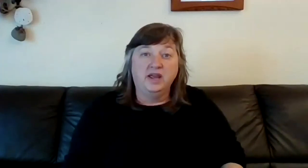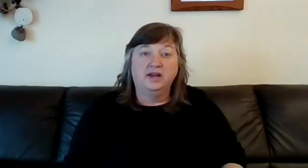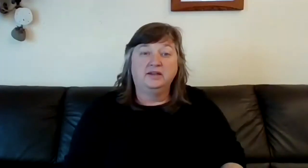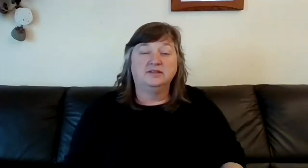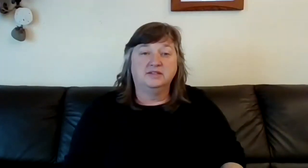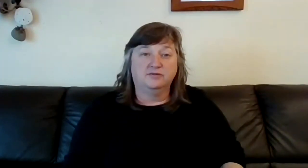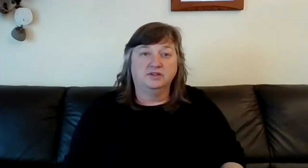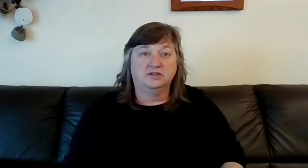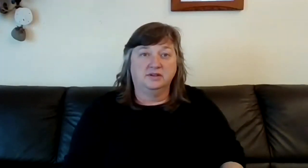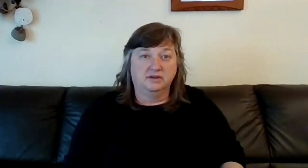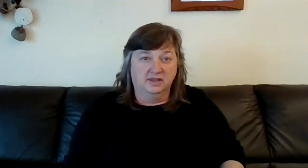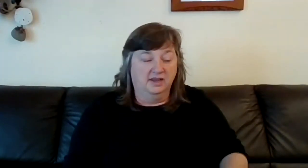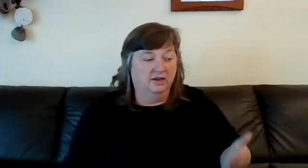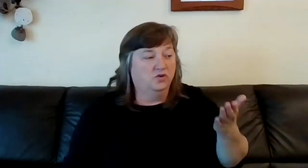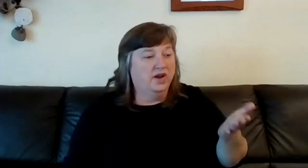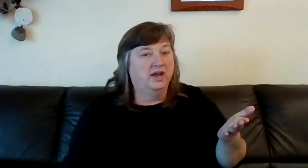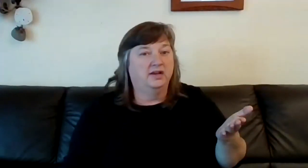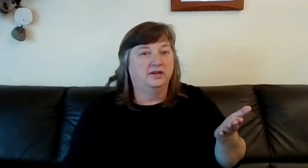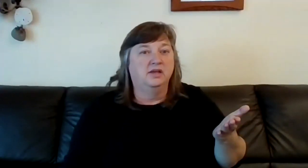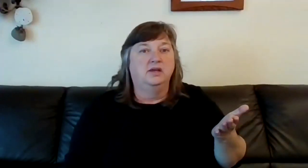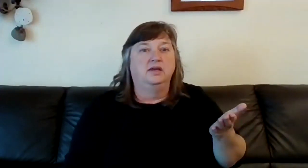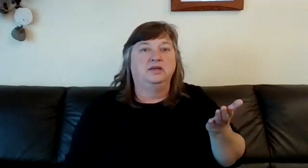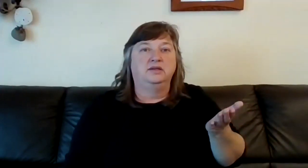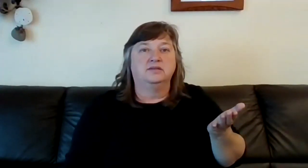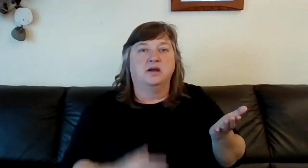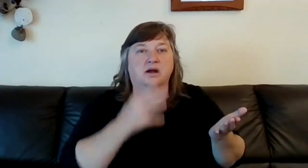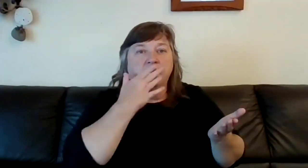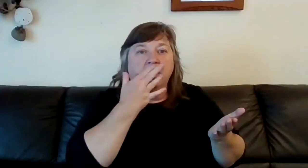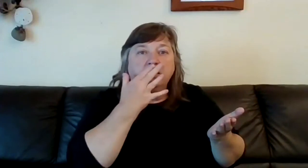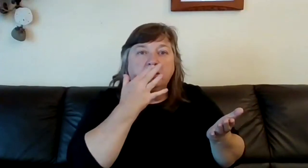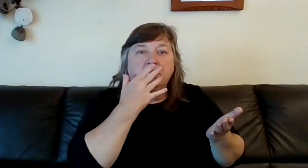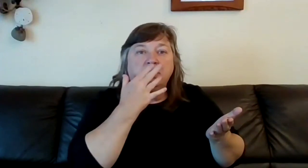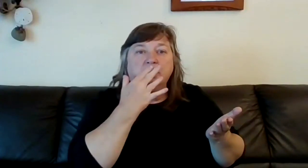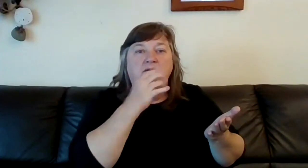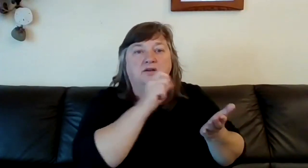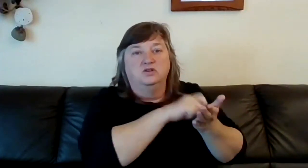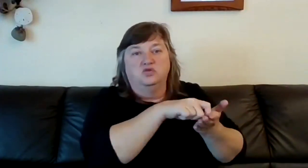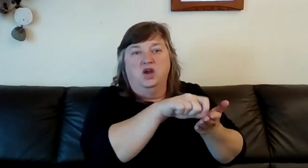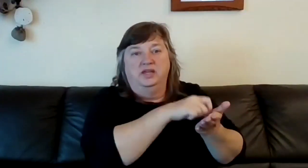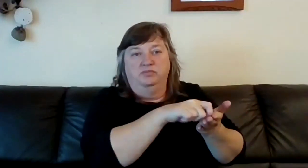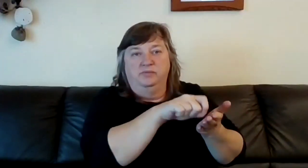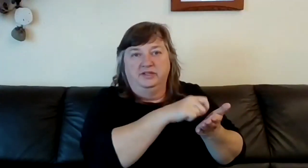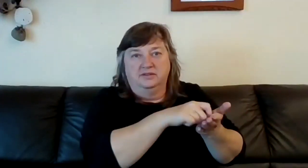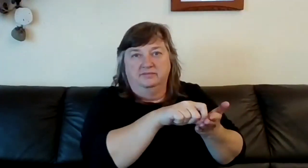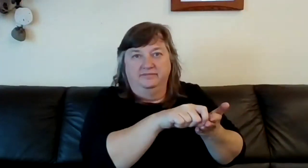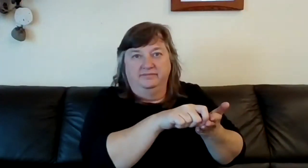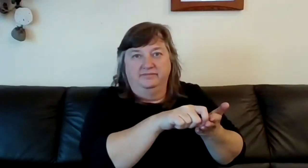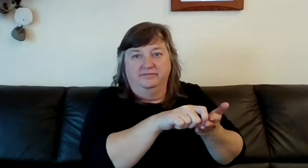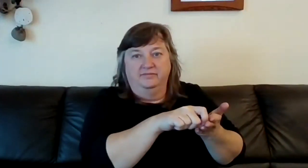Crayon is a different thing. Crayon is a color drawing implement,